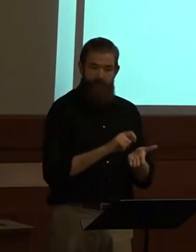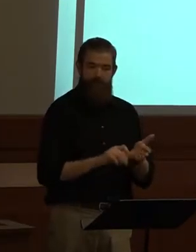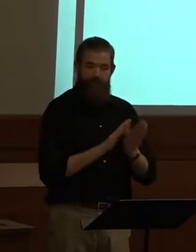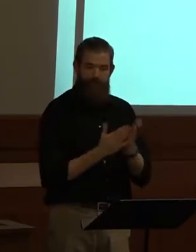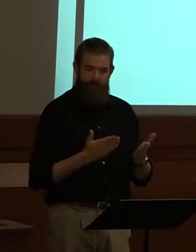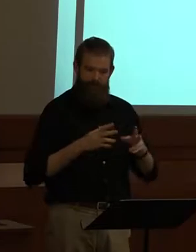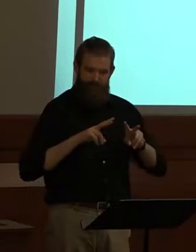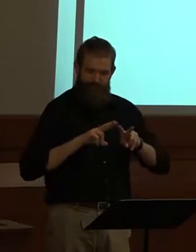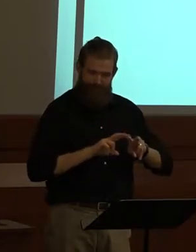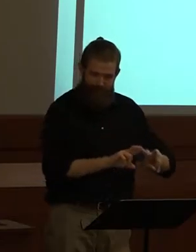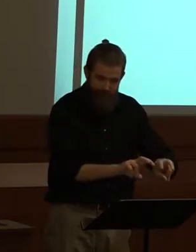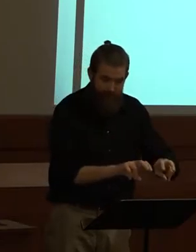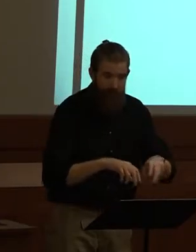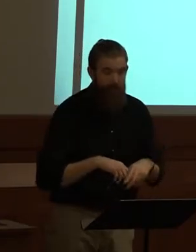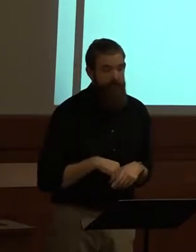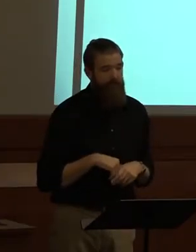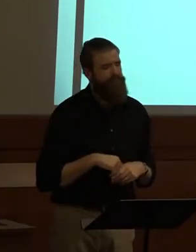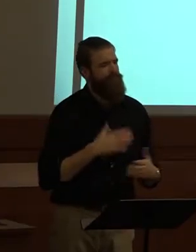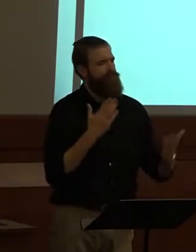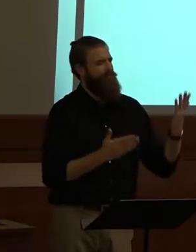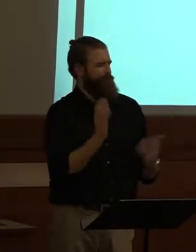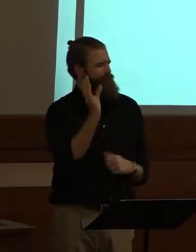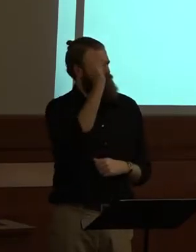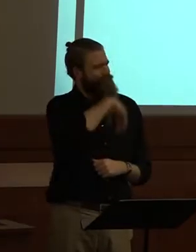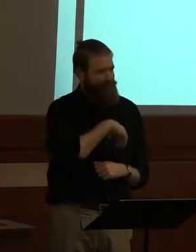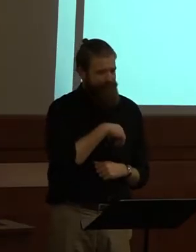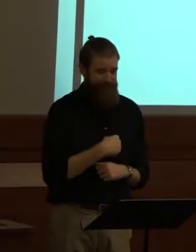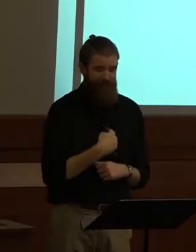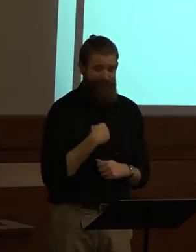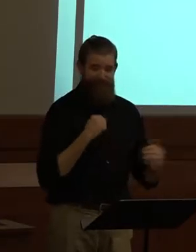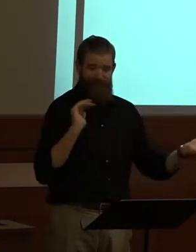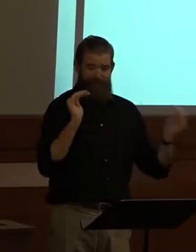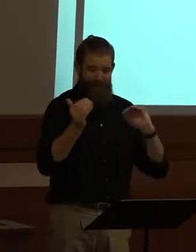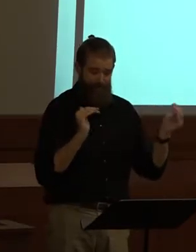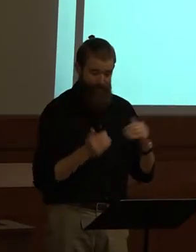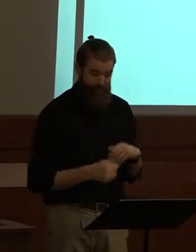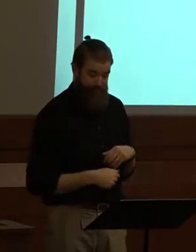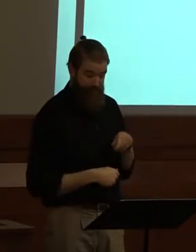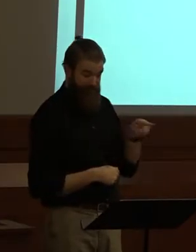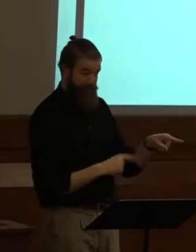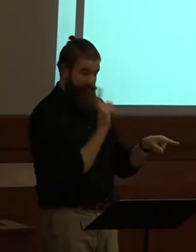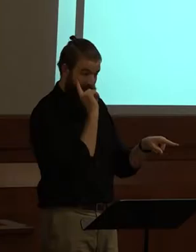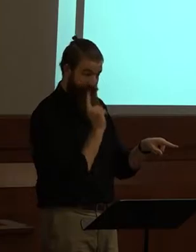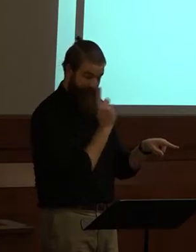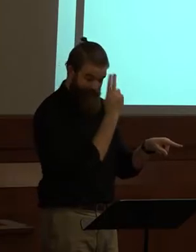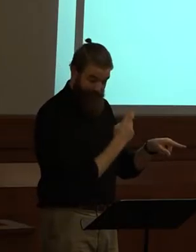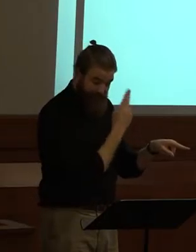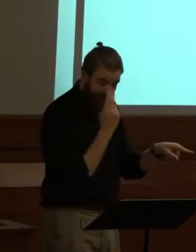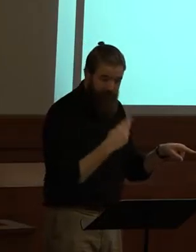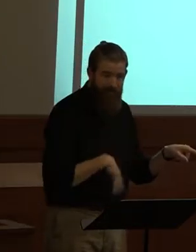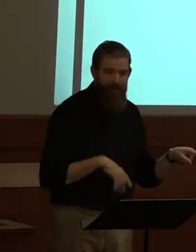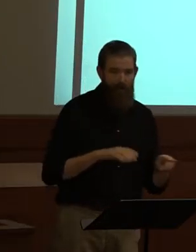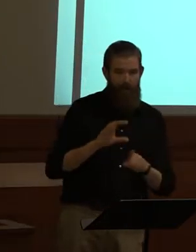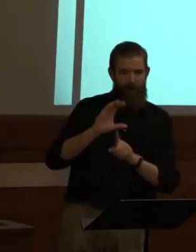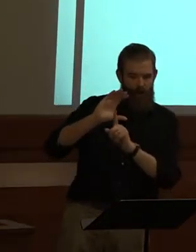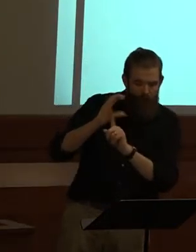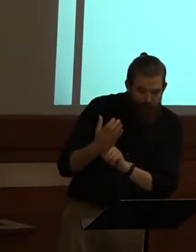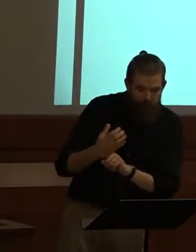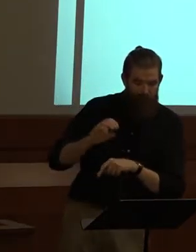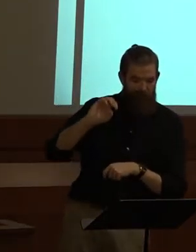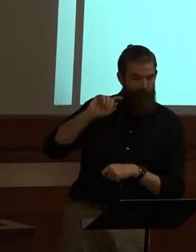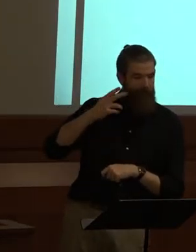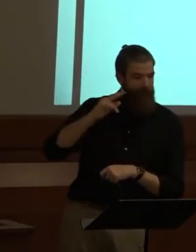ethnicity similar, for example, to Latino Catholics or African Catholics or any other cultural group with